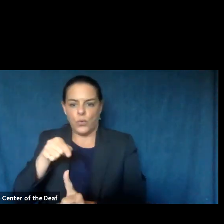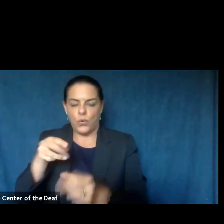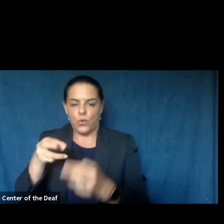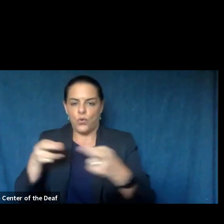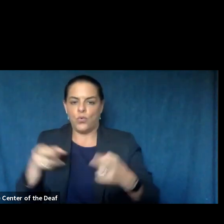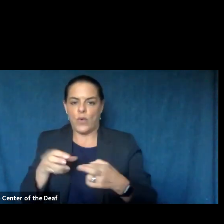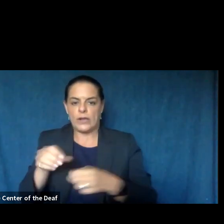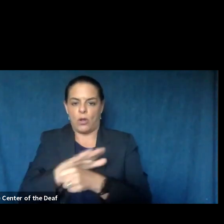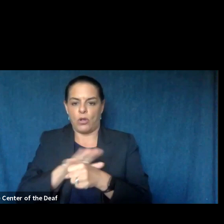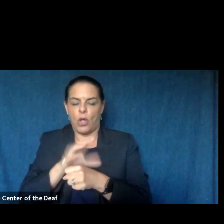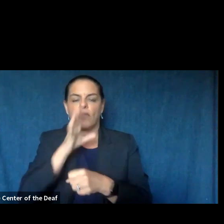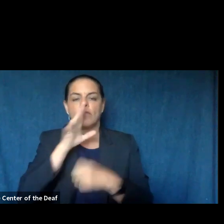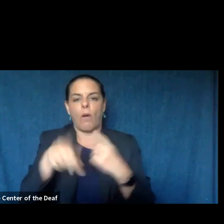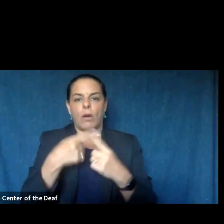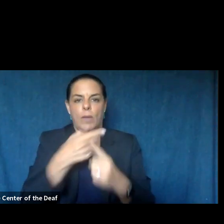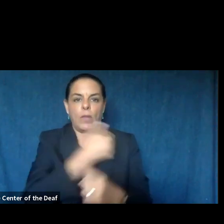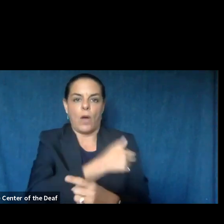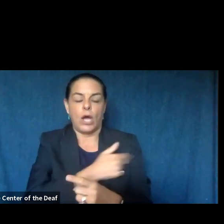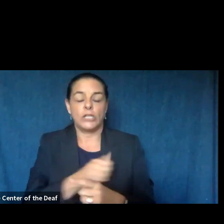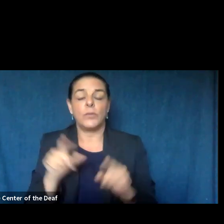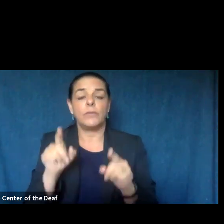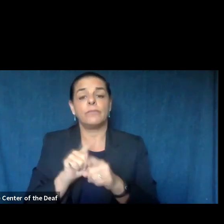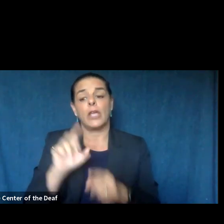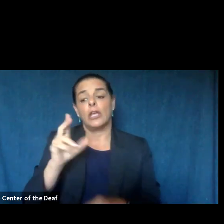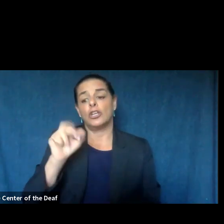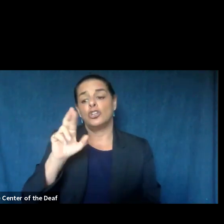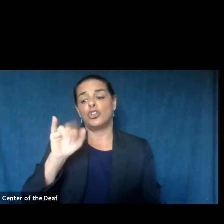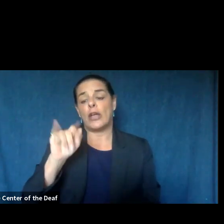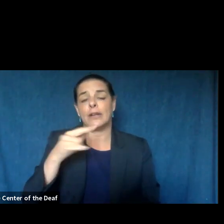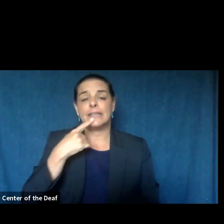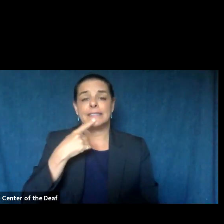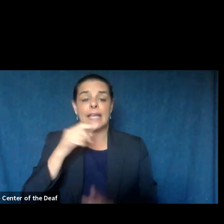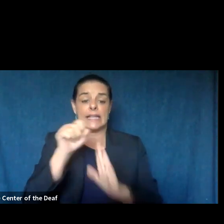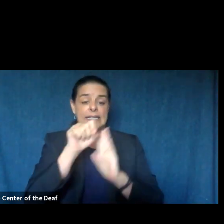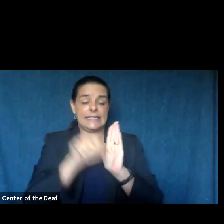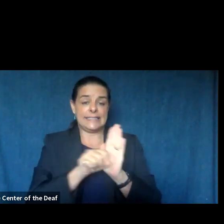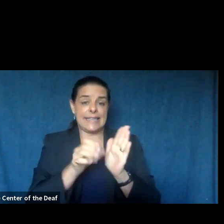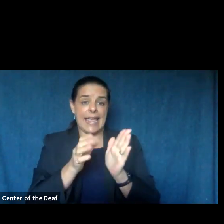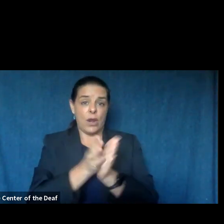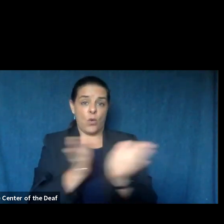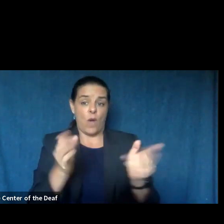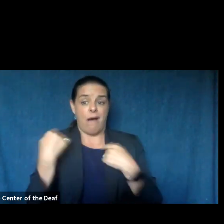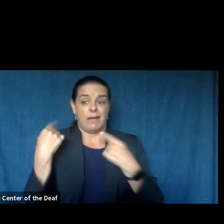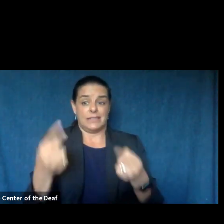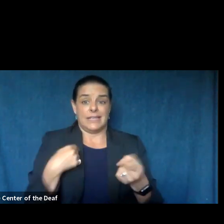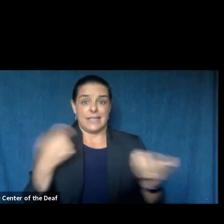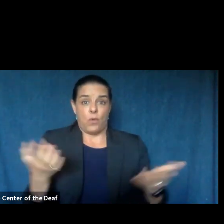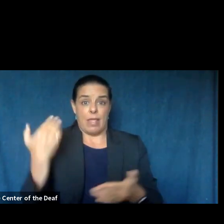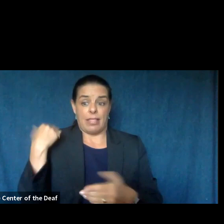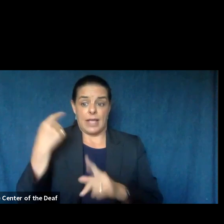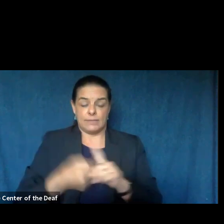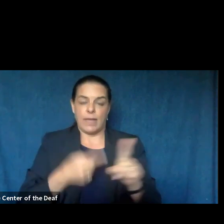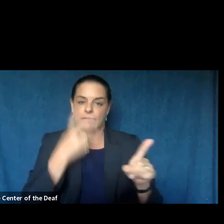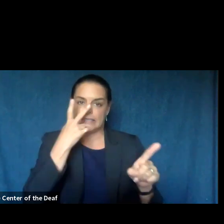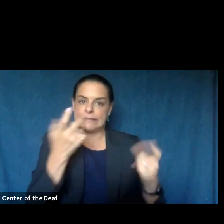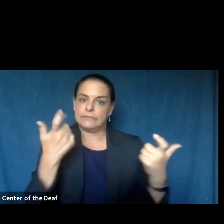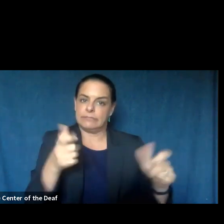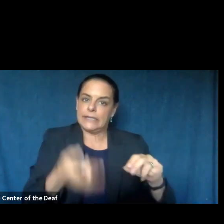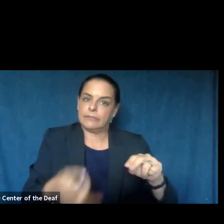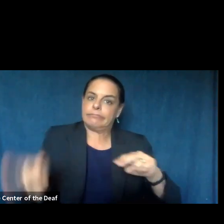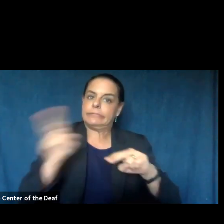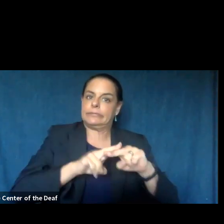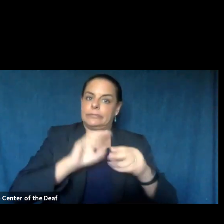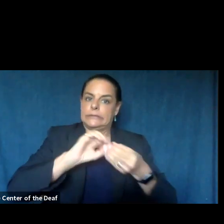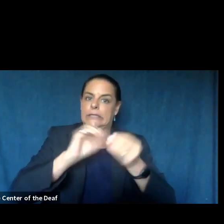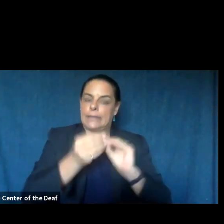talk a little bit about the hospitals. As Charity mentioned, from a statewide standpoint, since I was last here last month, we've seen a significant increase in the number of new cases